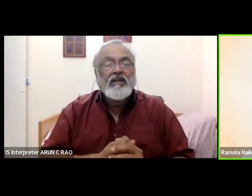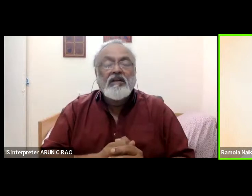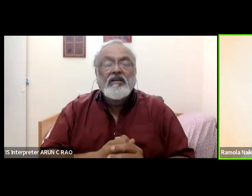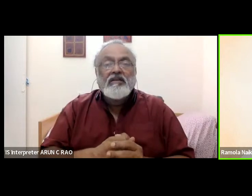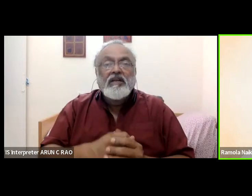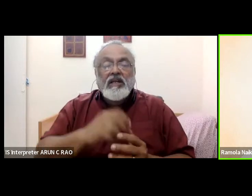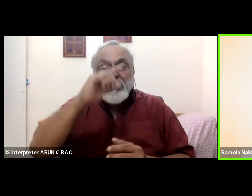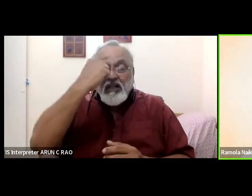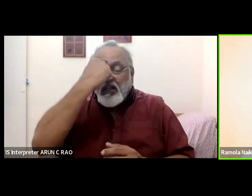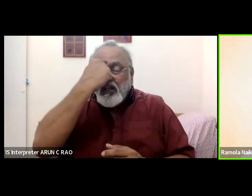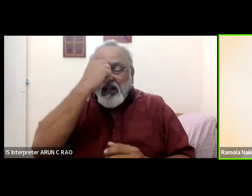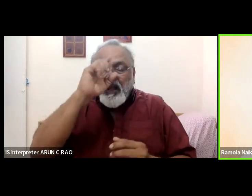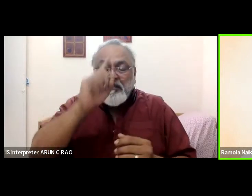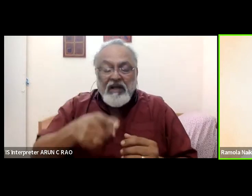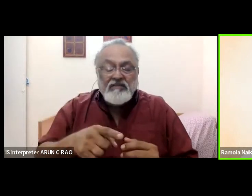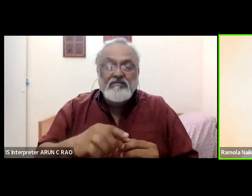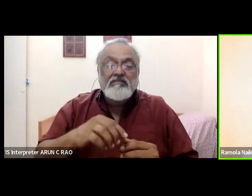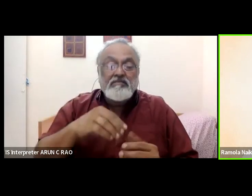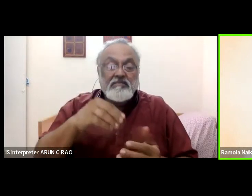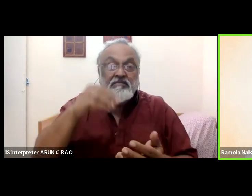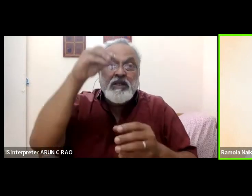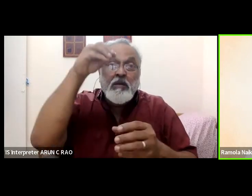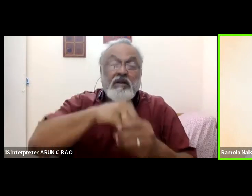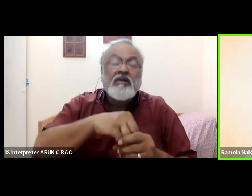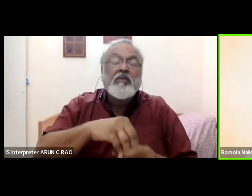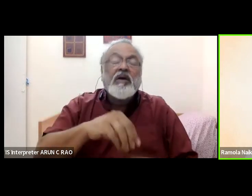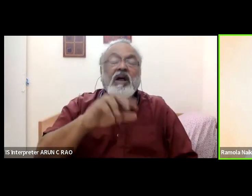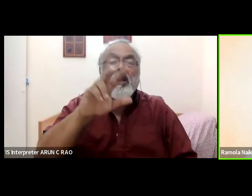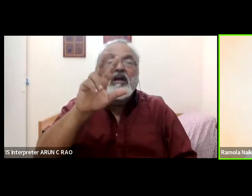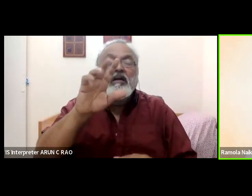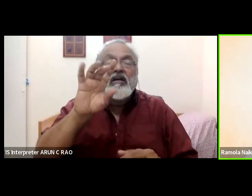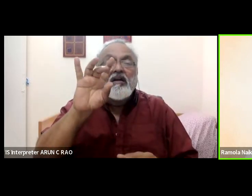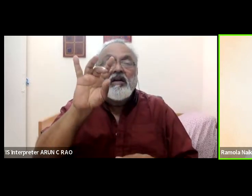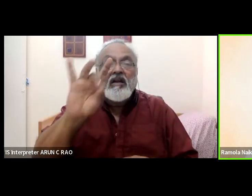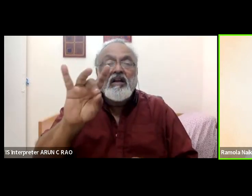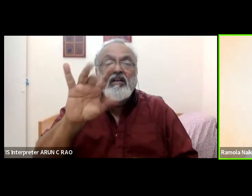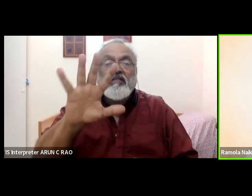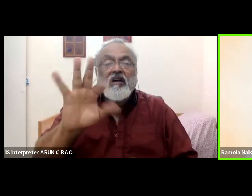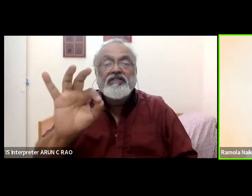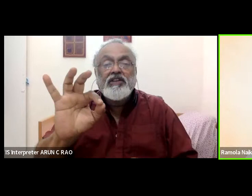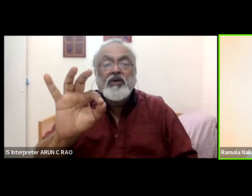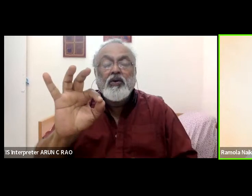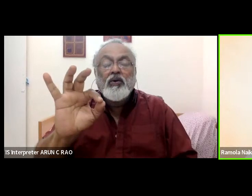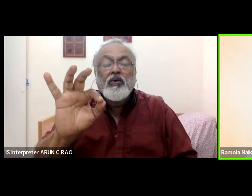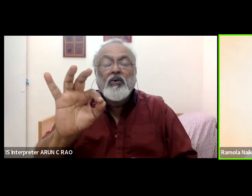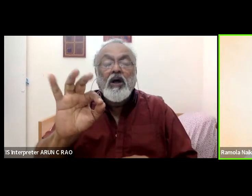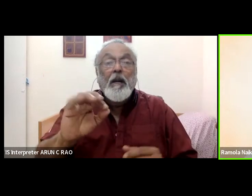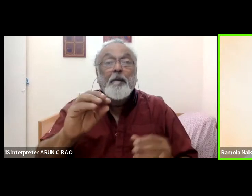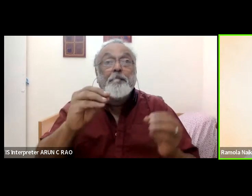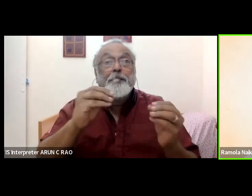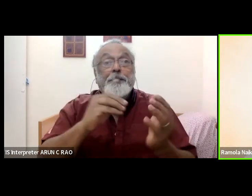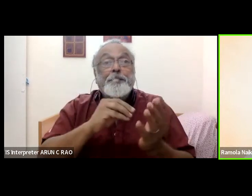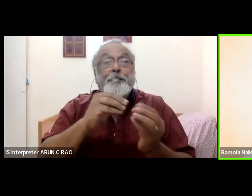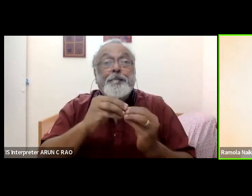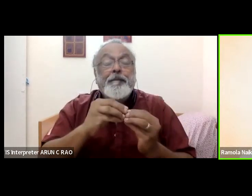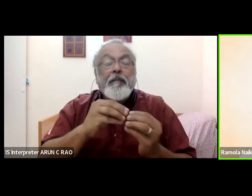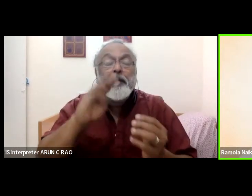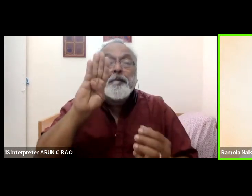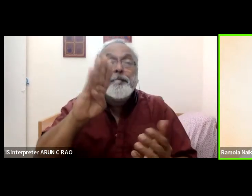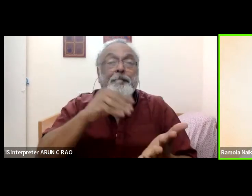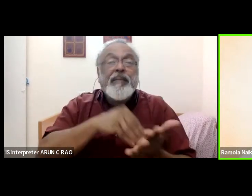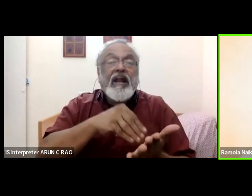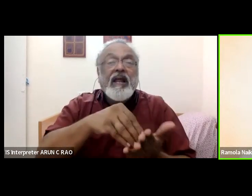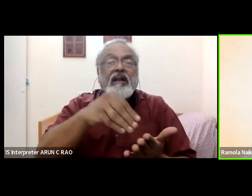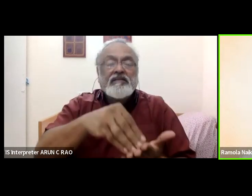the next 15 years for urban infrastructure to effectively meet the needs of the population. So demands